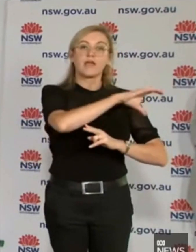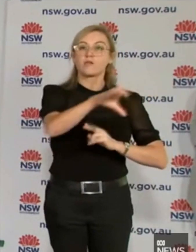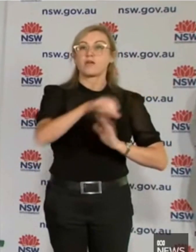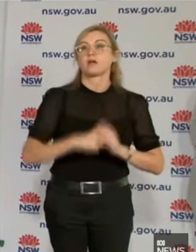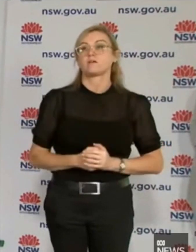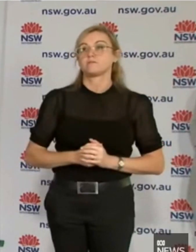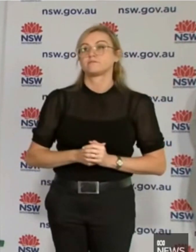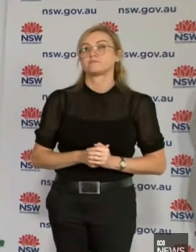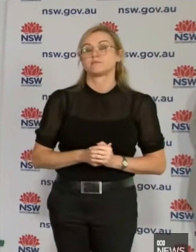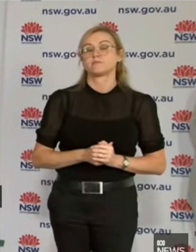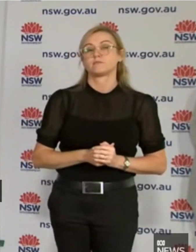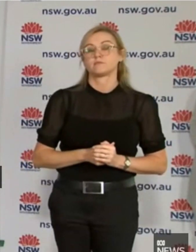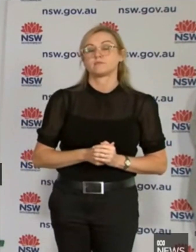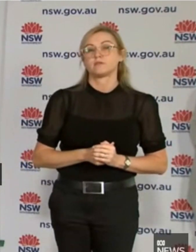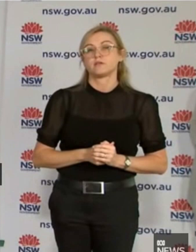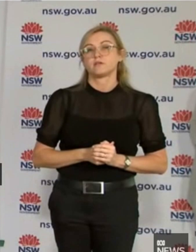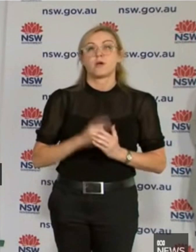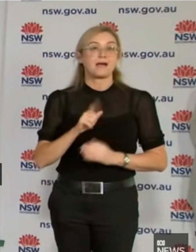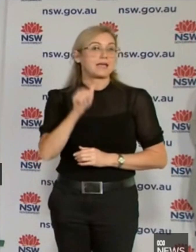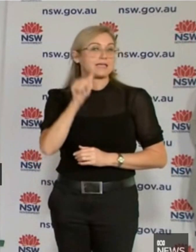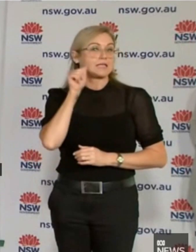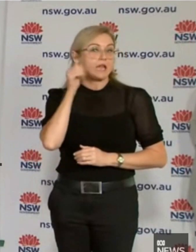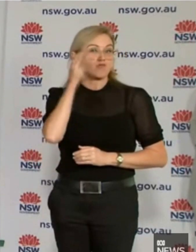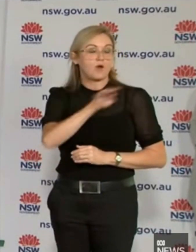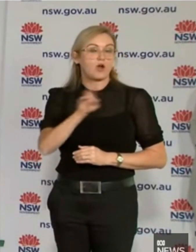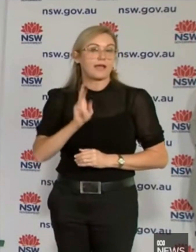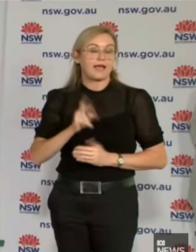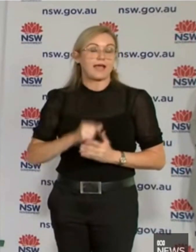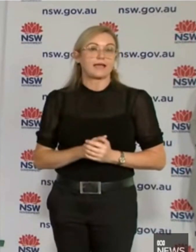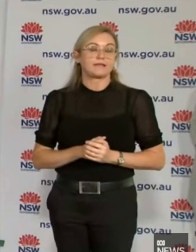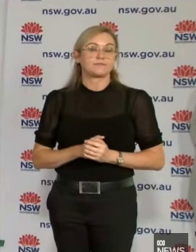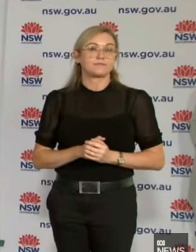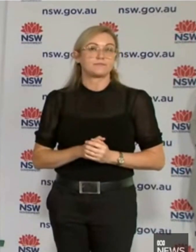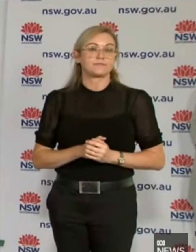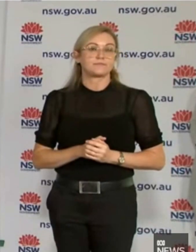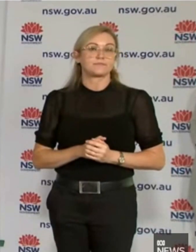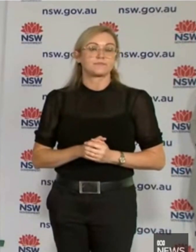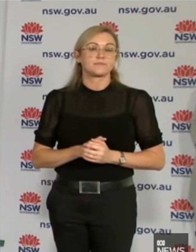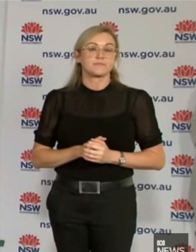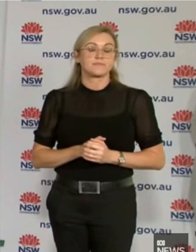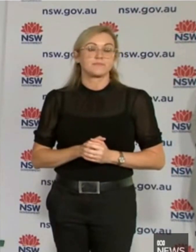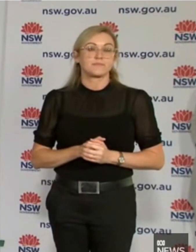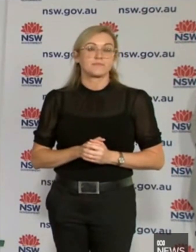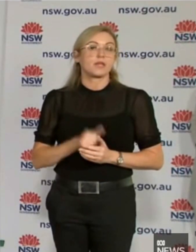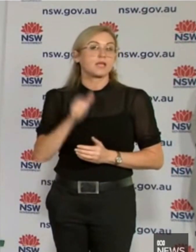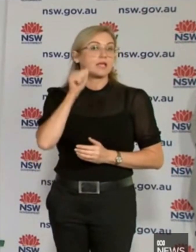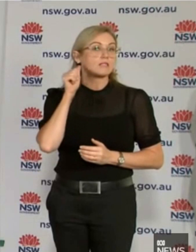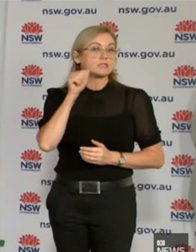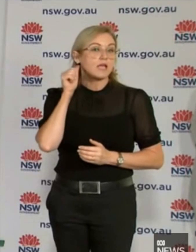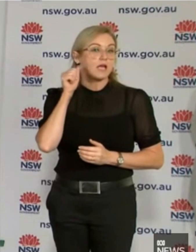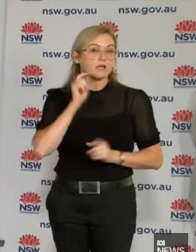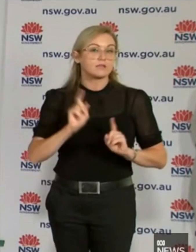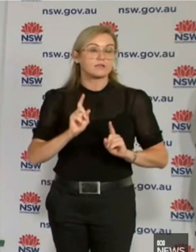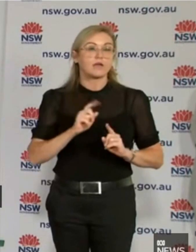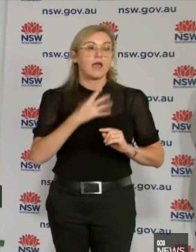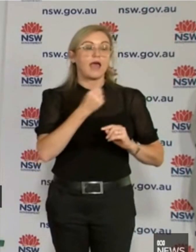reiterate what was done yesterday, and that was that followed the press conferences I recollect yesterday. So yesterday, the